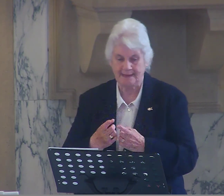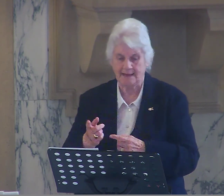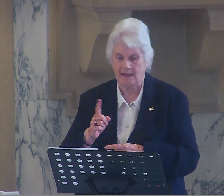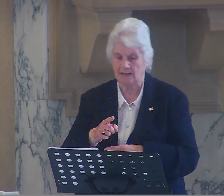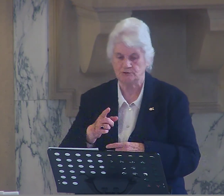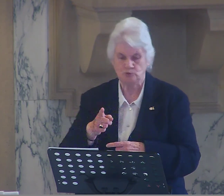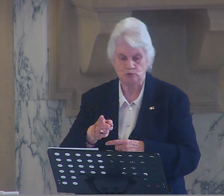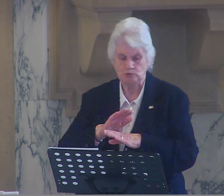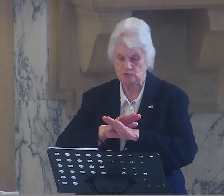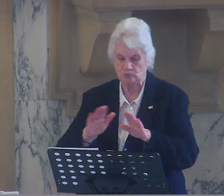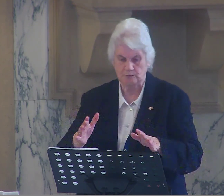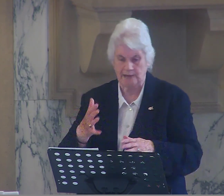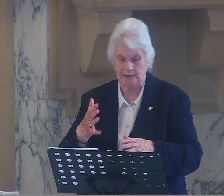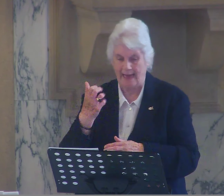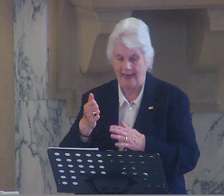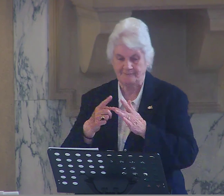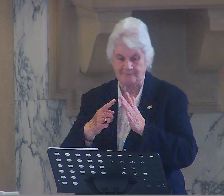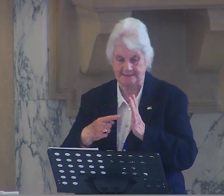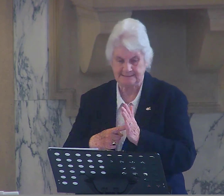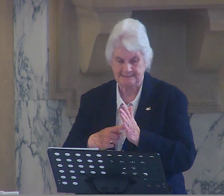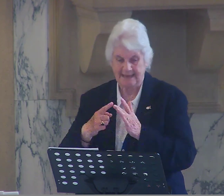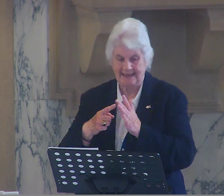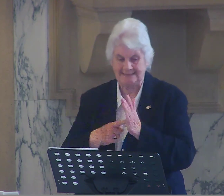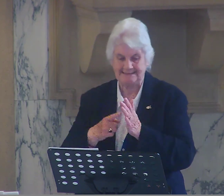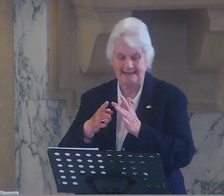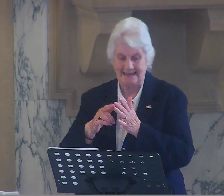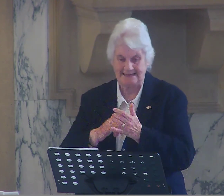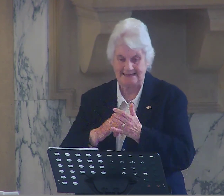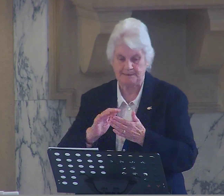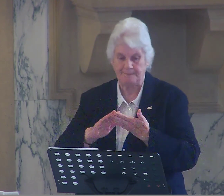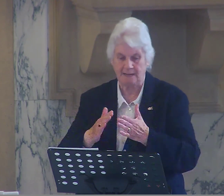If you want something and you don't have it,